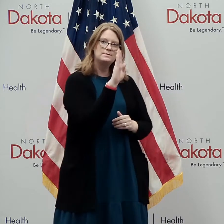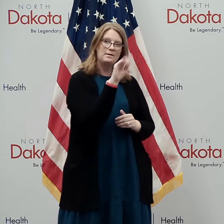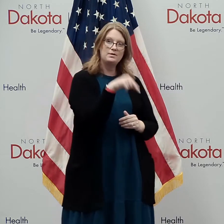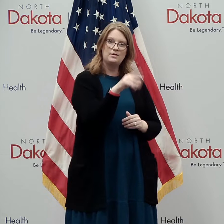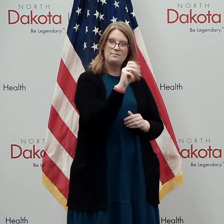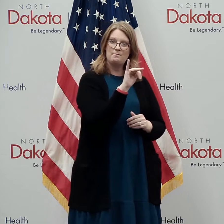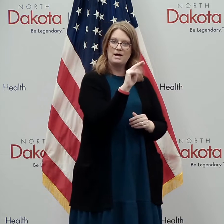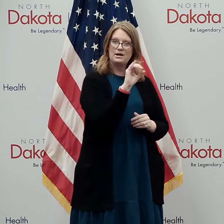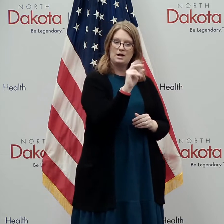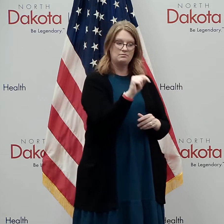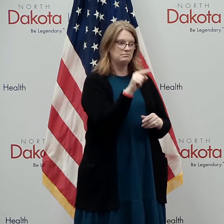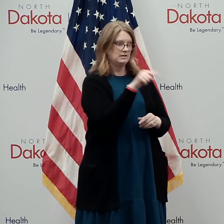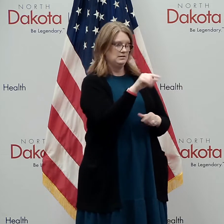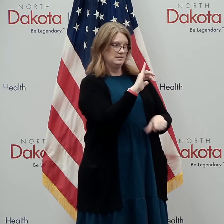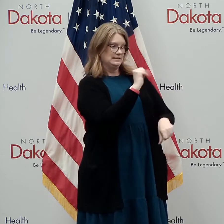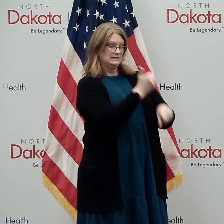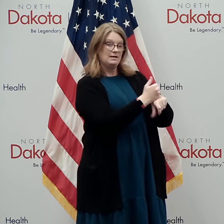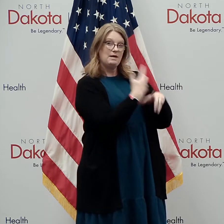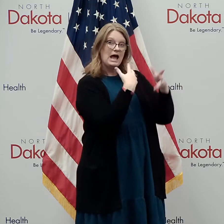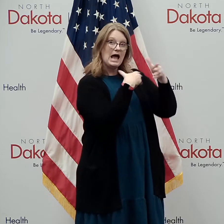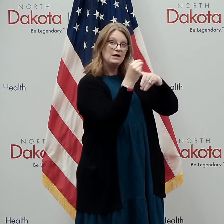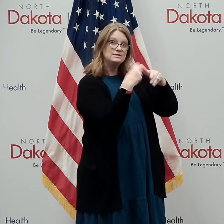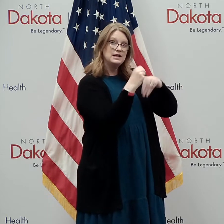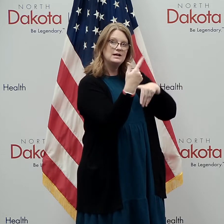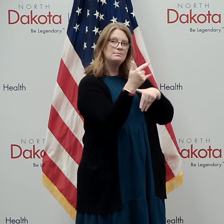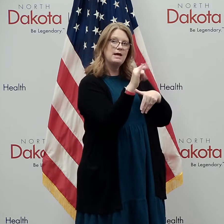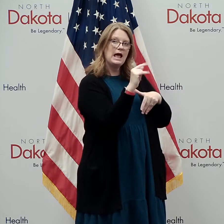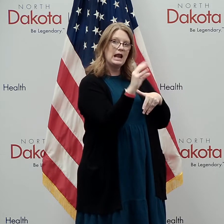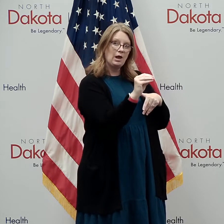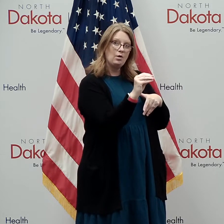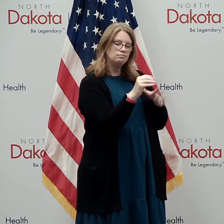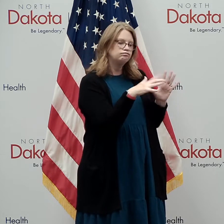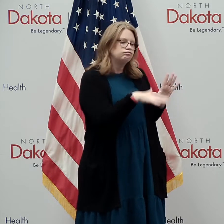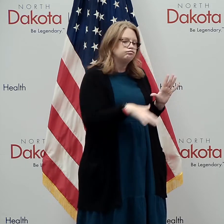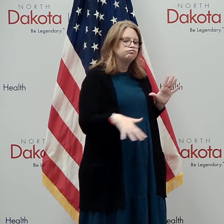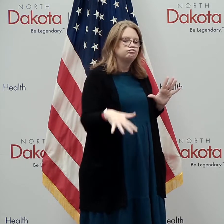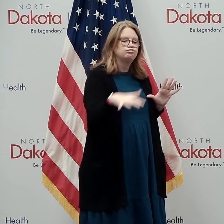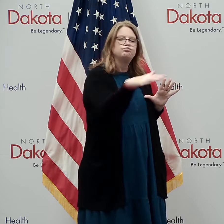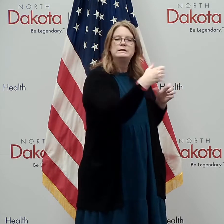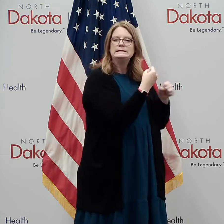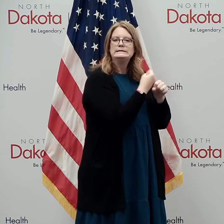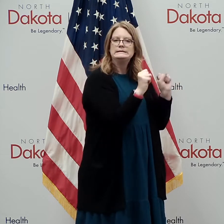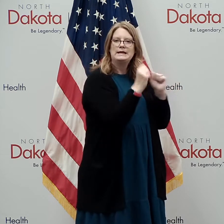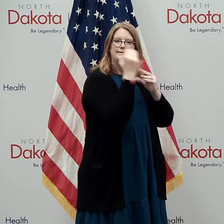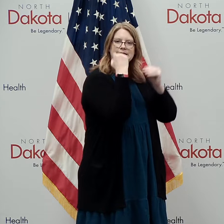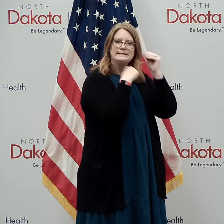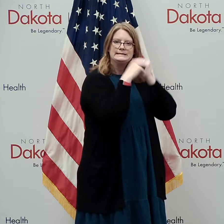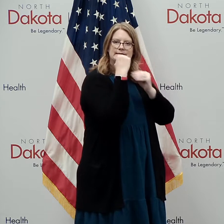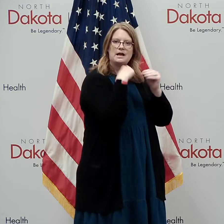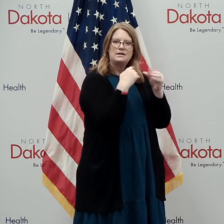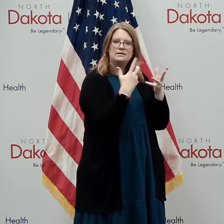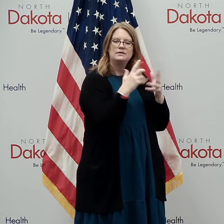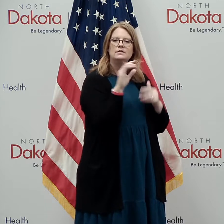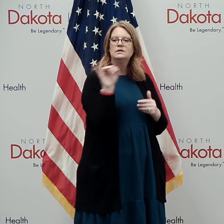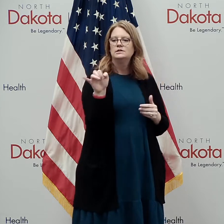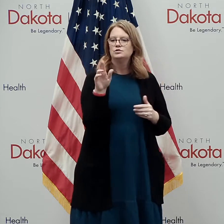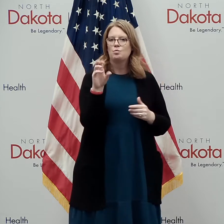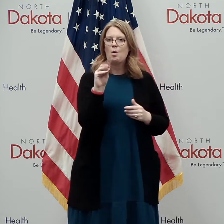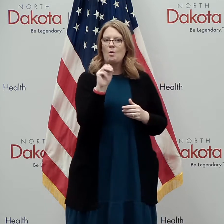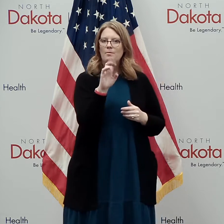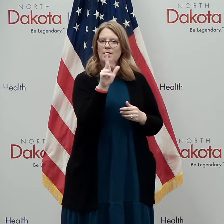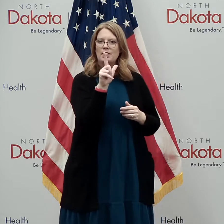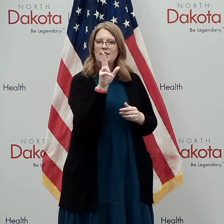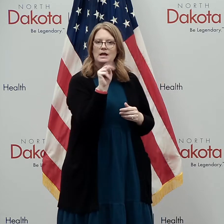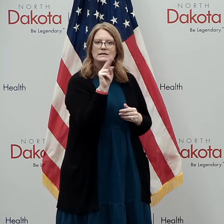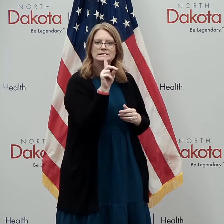be implementing an outdoor patio area to create a socially distant, safe dining environment for customers. Jerome Lundeen, the